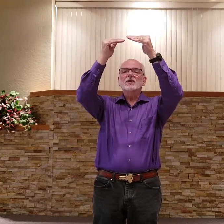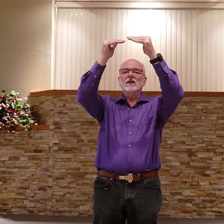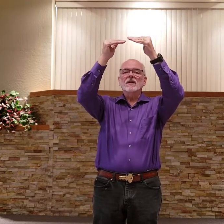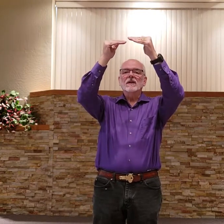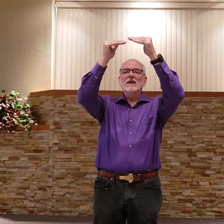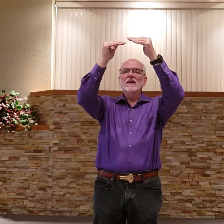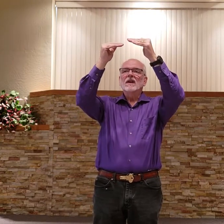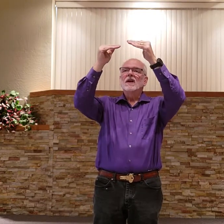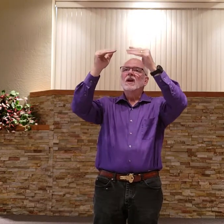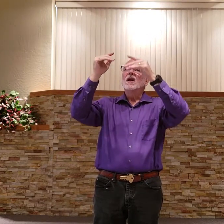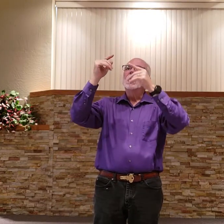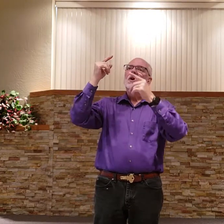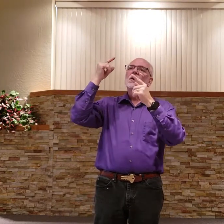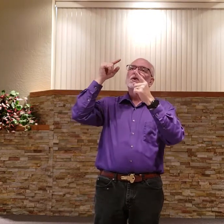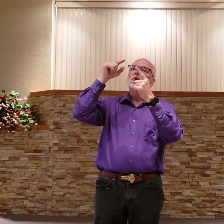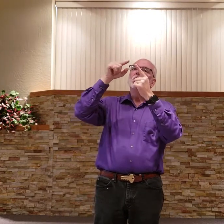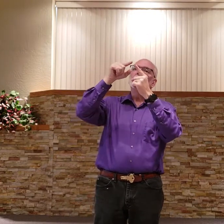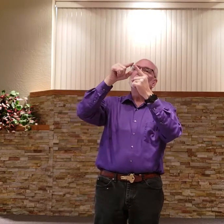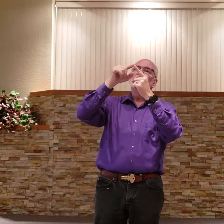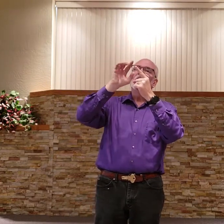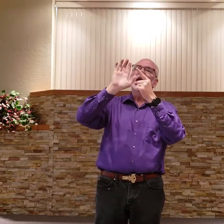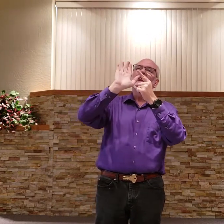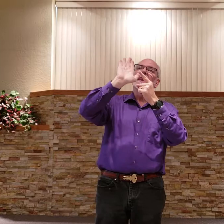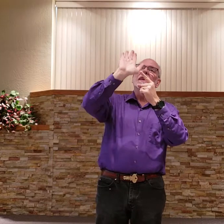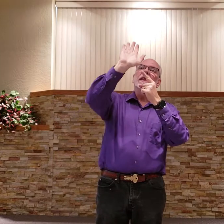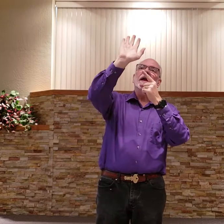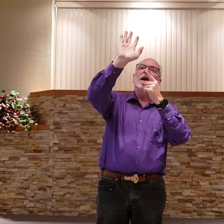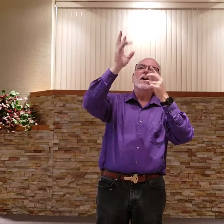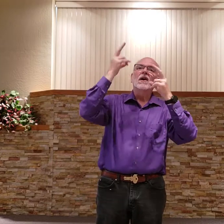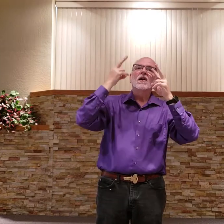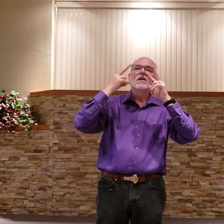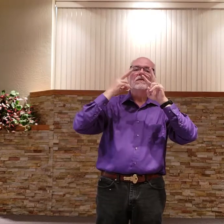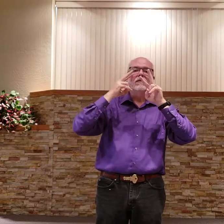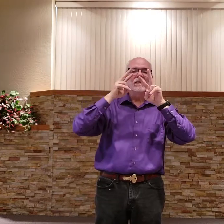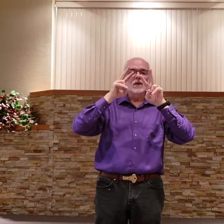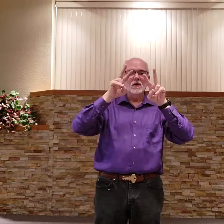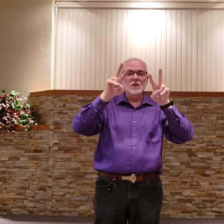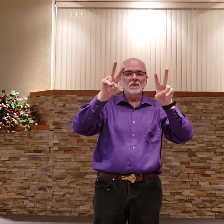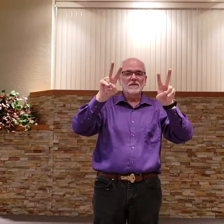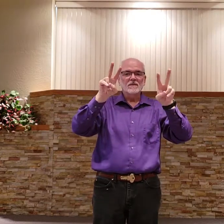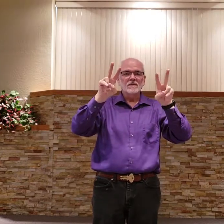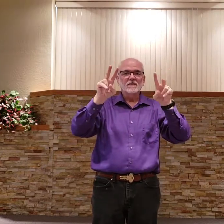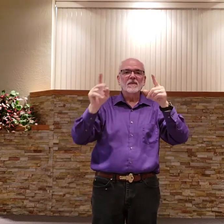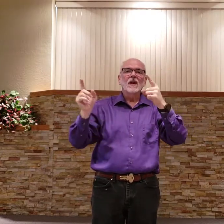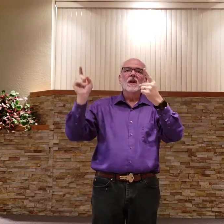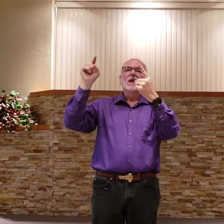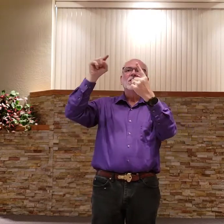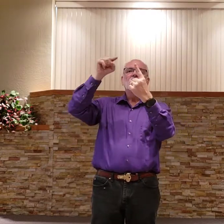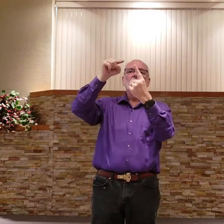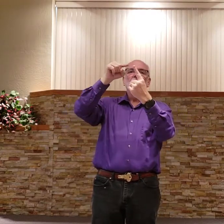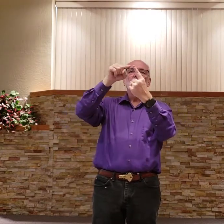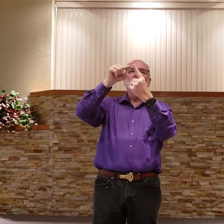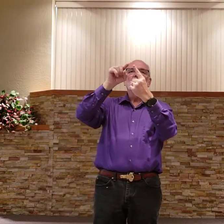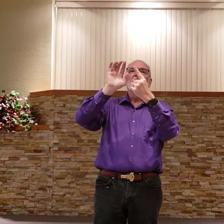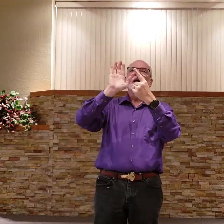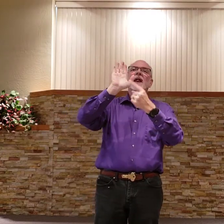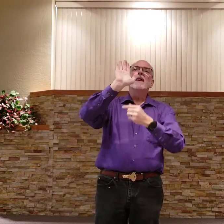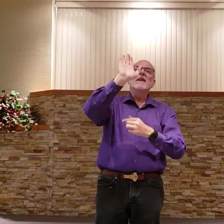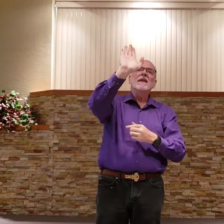succession to their view. To